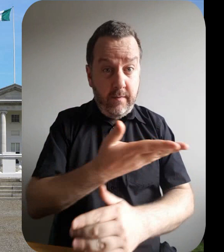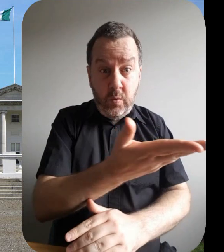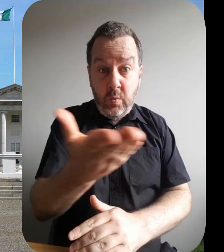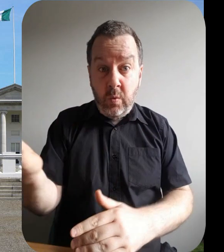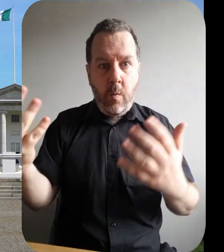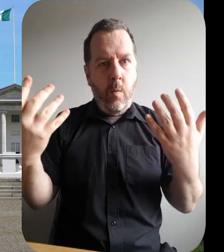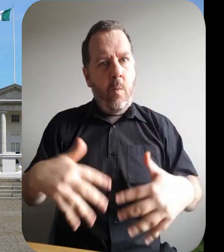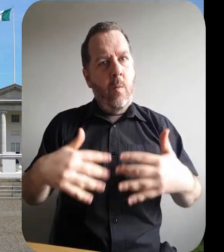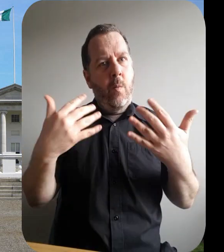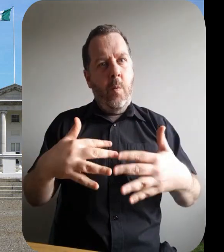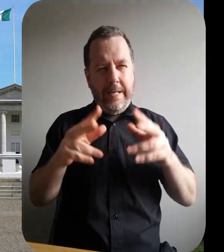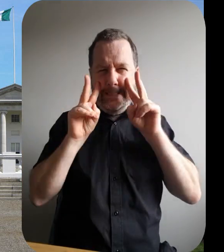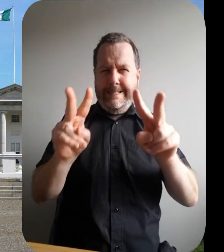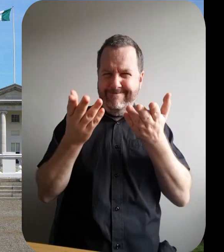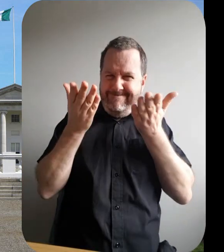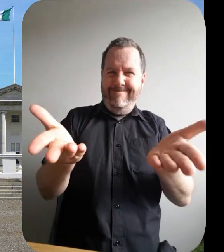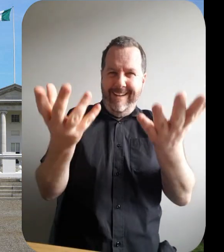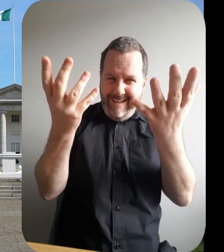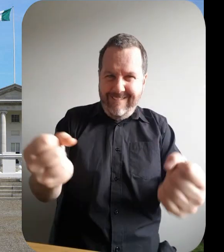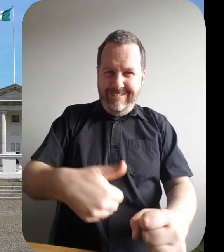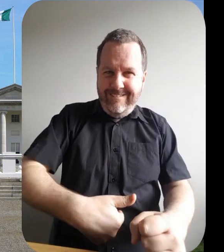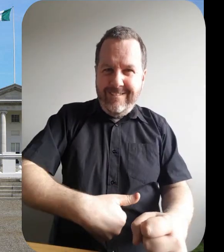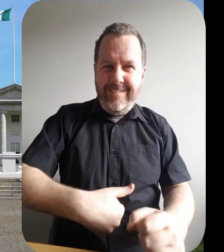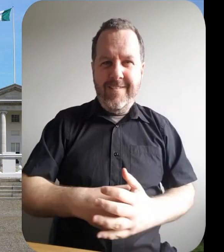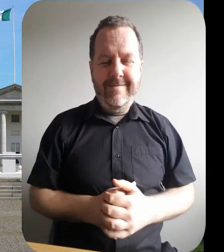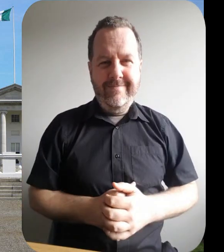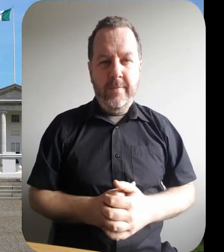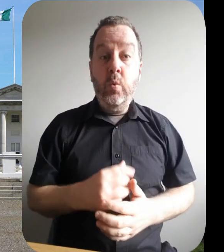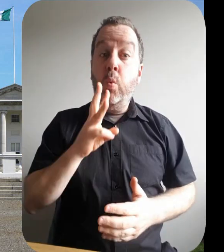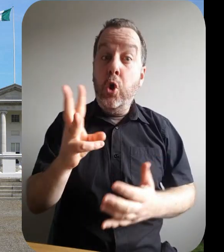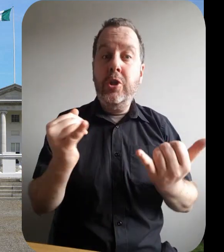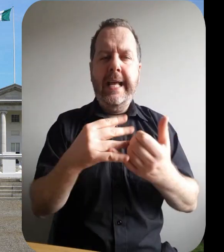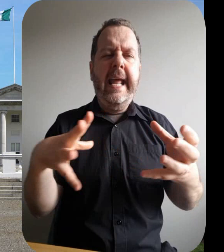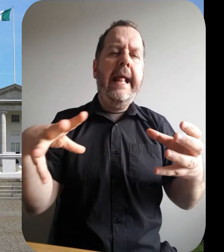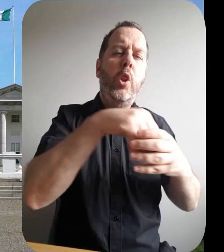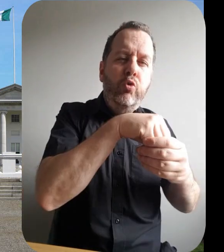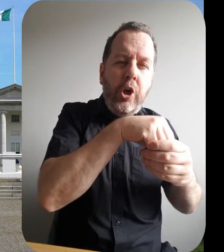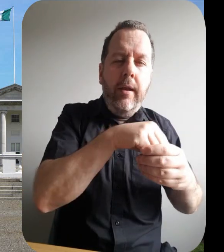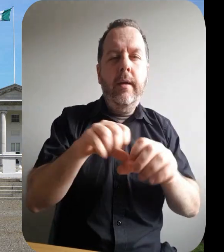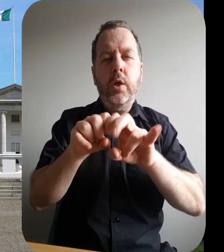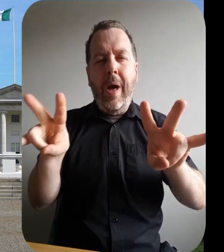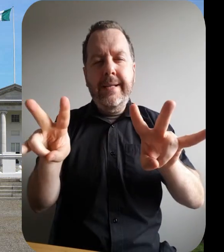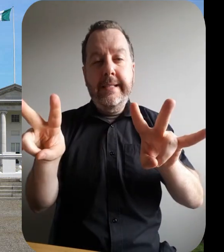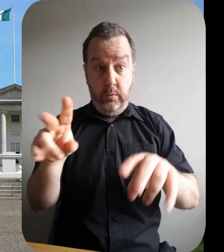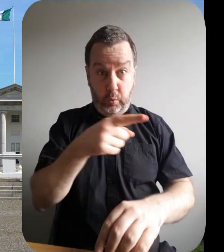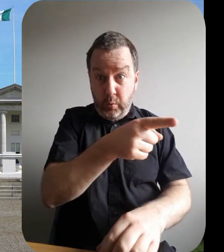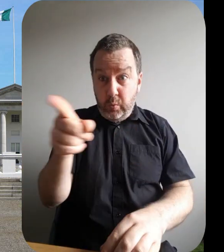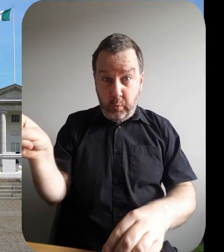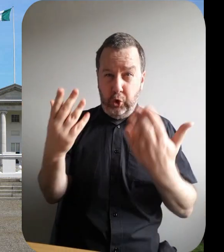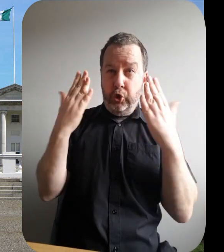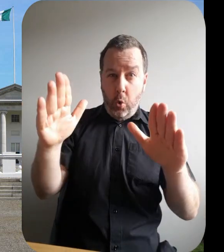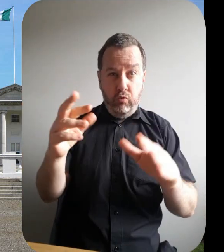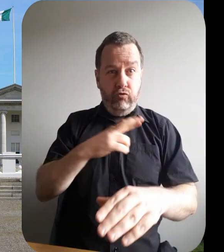recent days, so many of you have been giving real practical meaning to such terms as inclusion